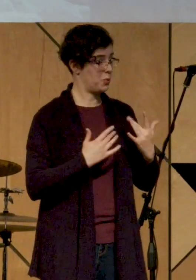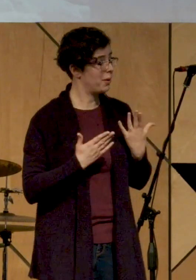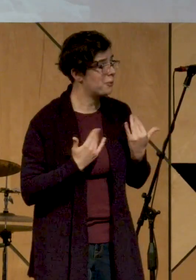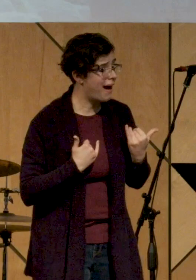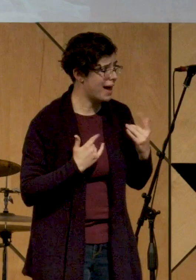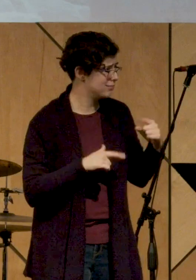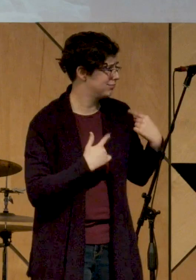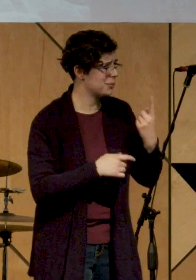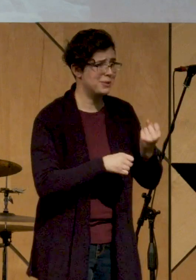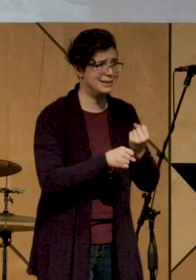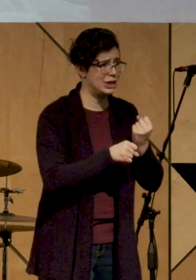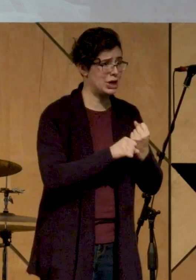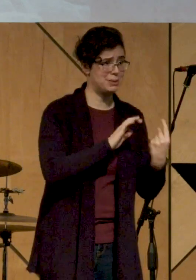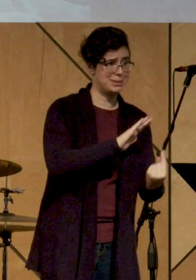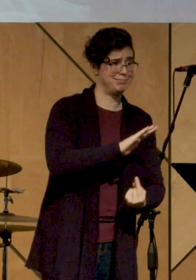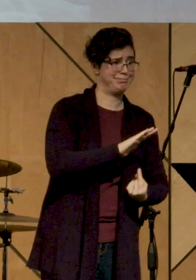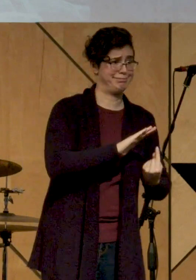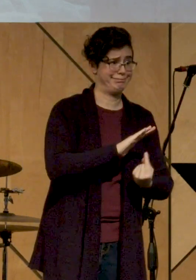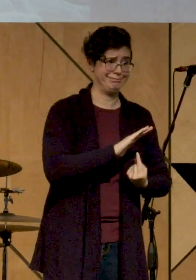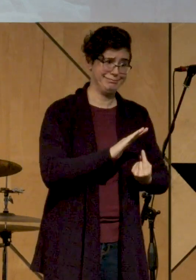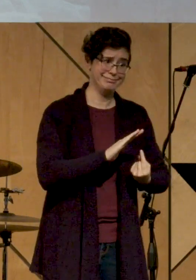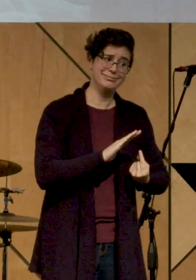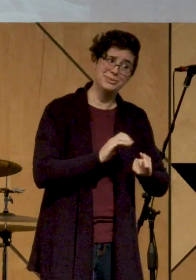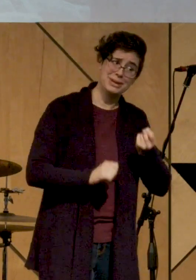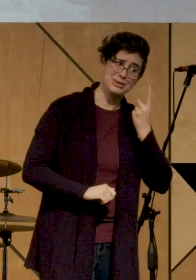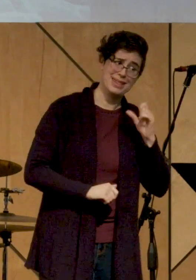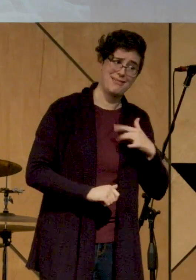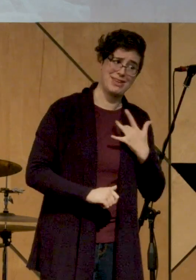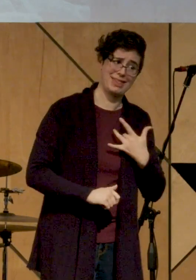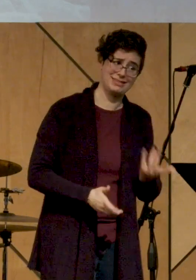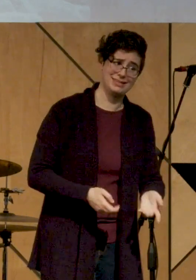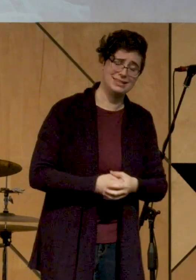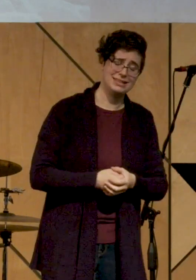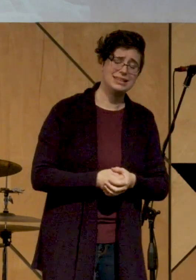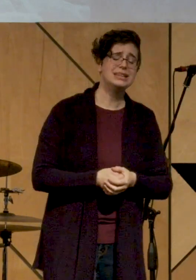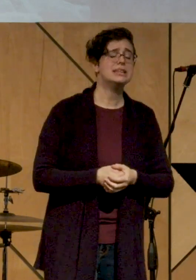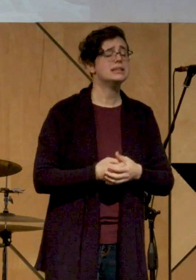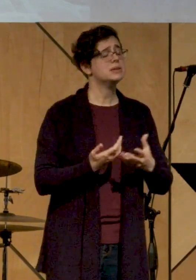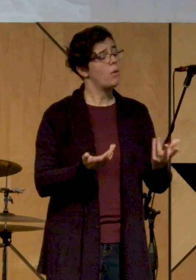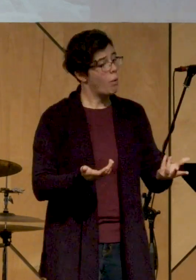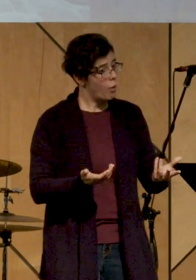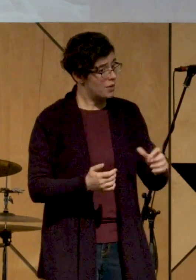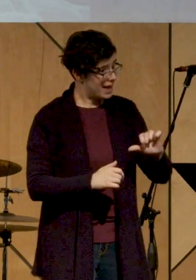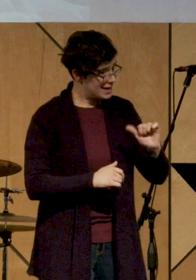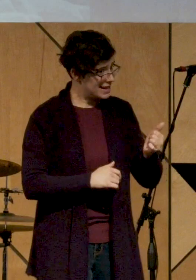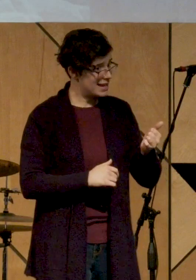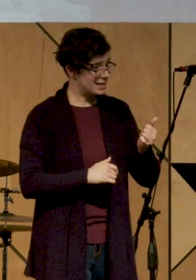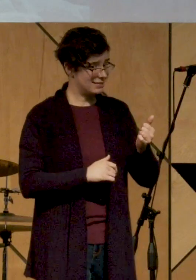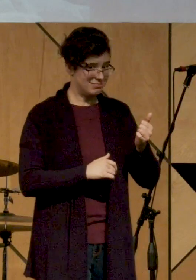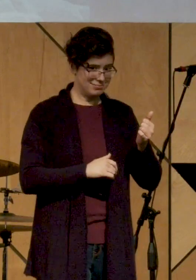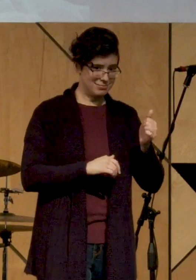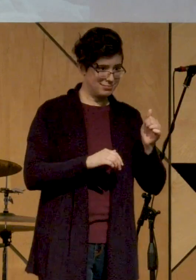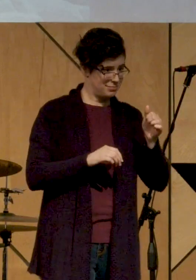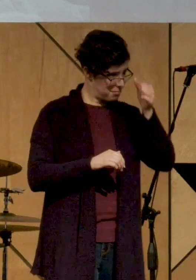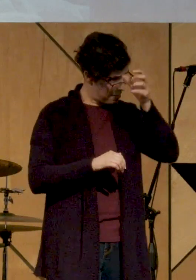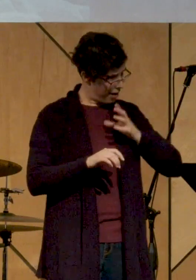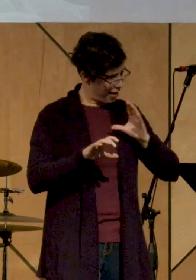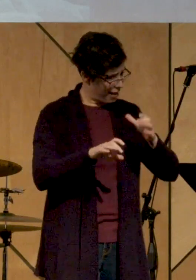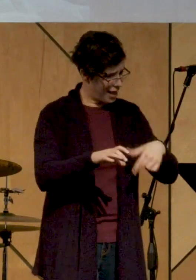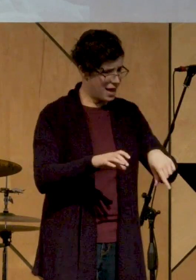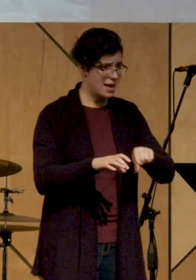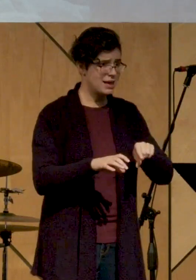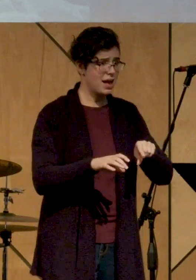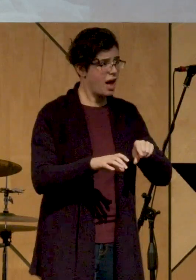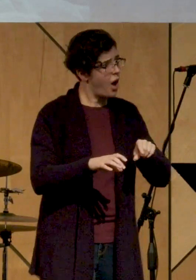with that now more than ever in our lives, right? And so the 10 lepers, this is a huge